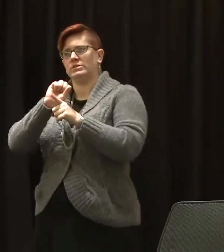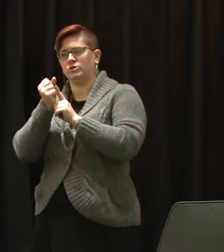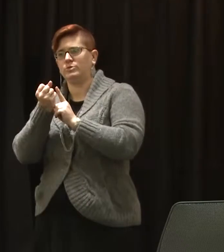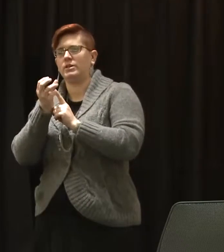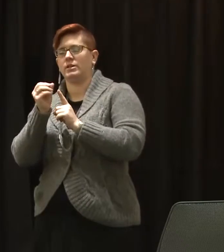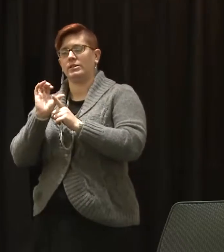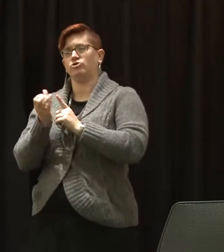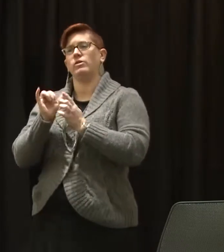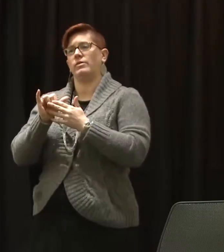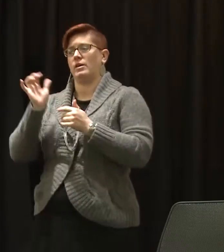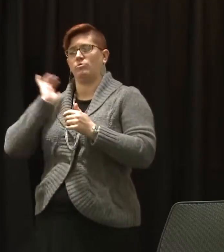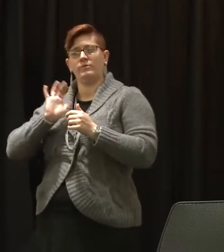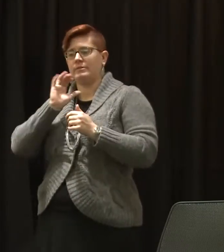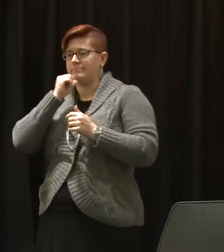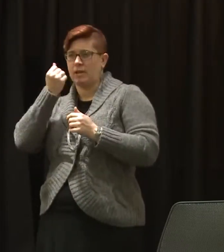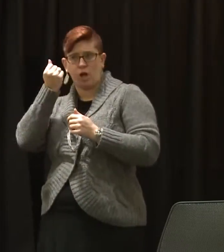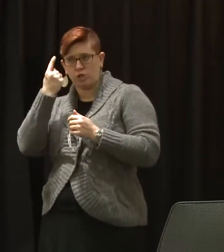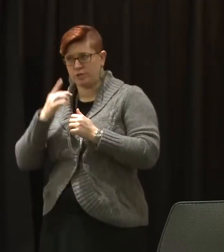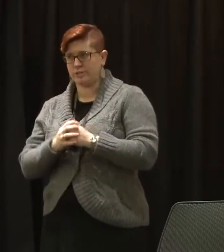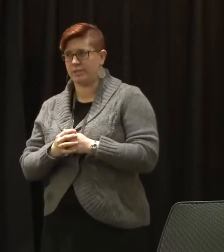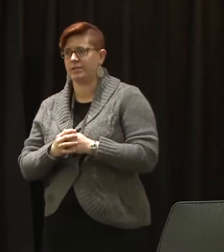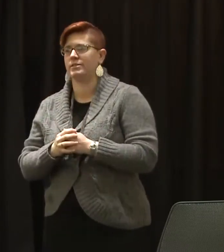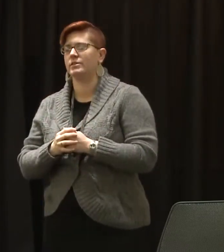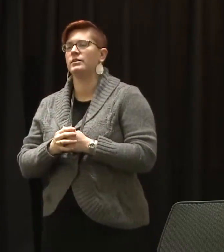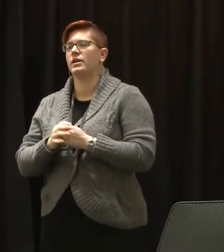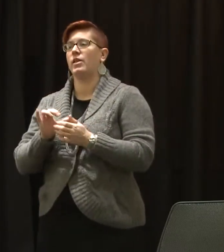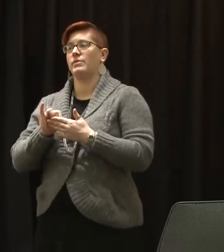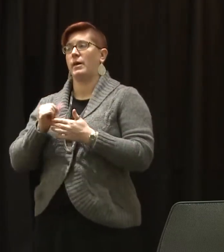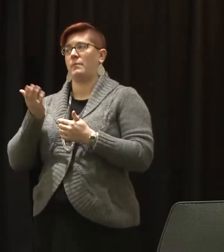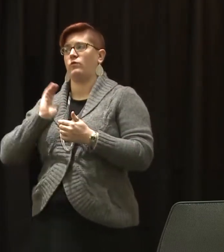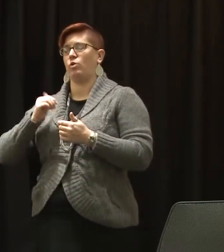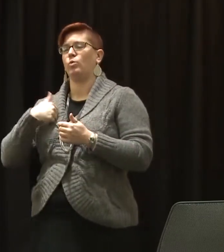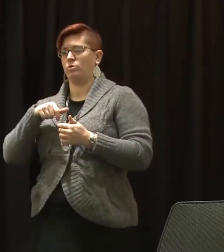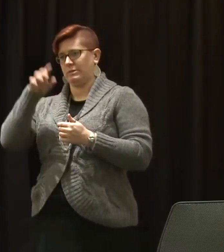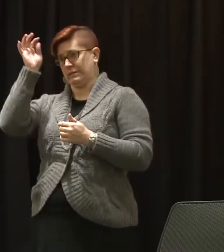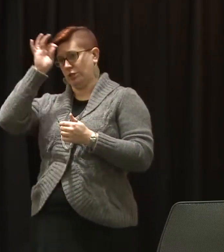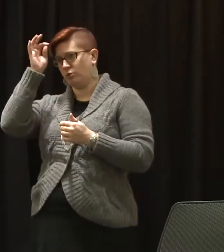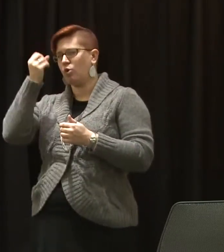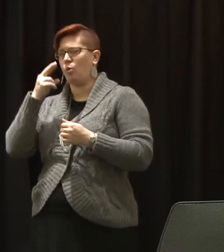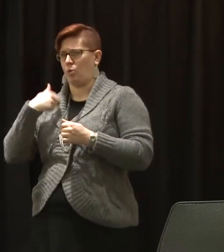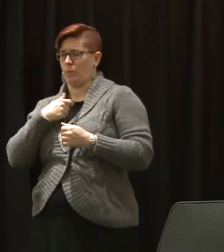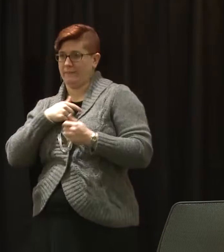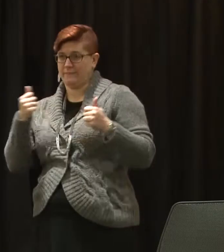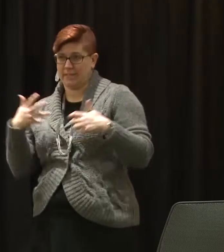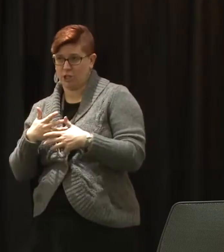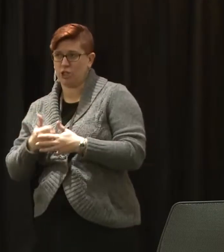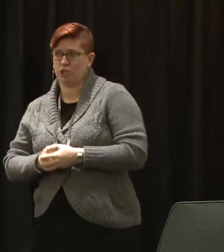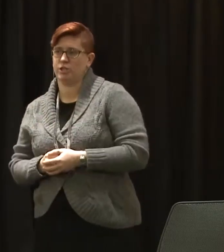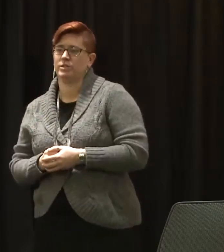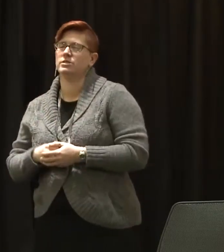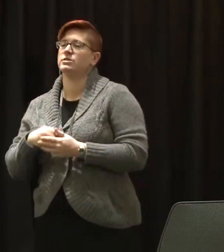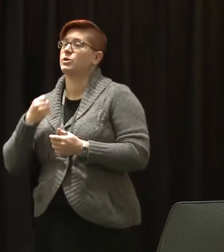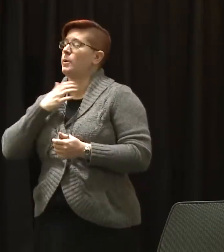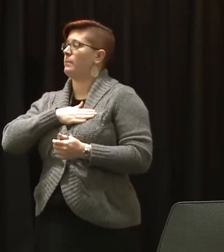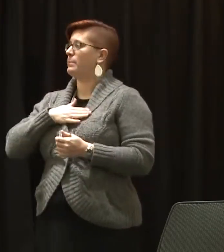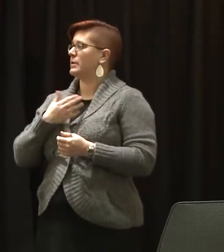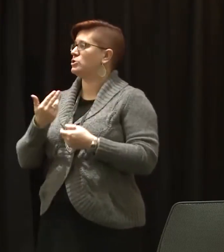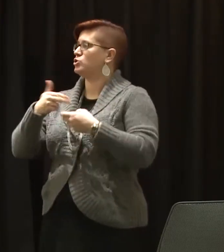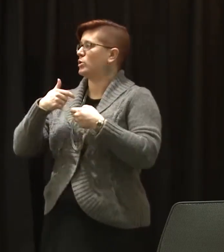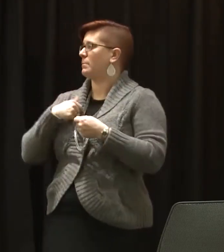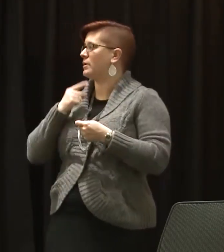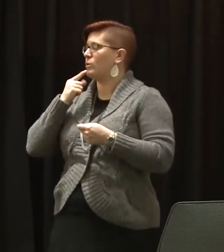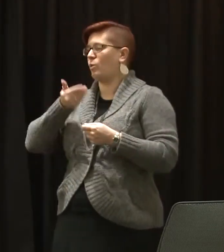we previously did not understand, that we were ignorant of, or that we feared. So please join me